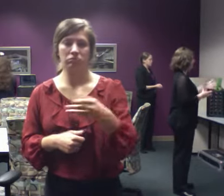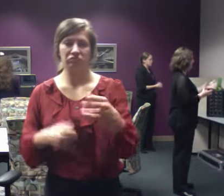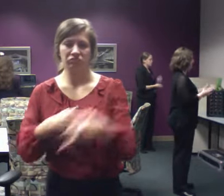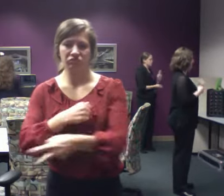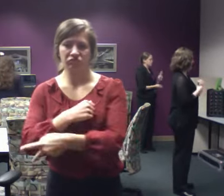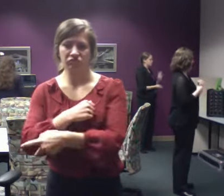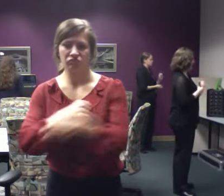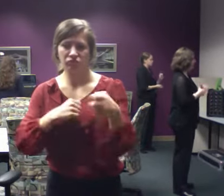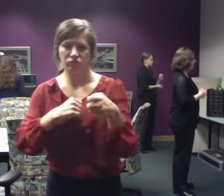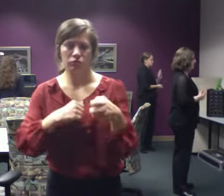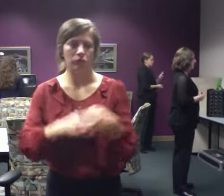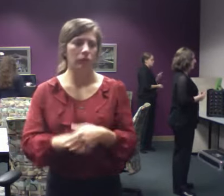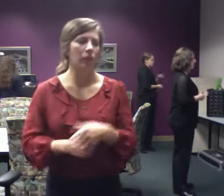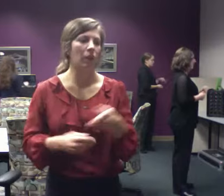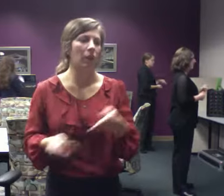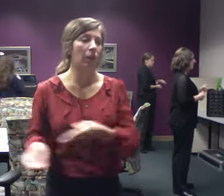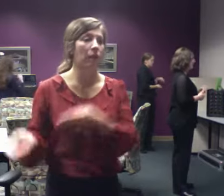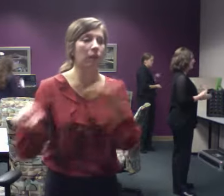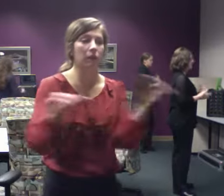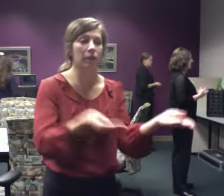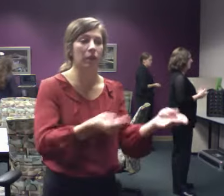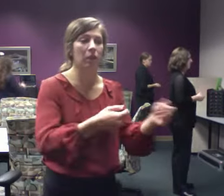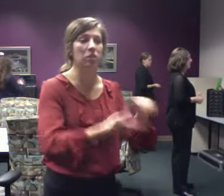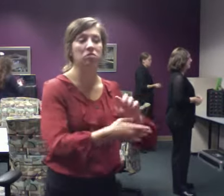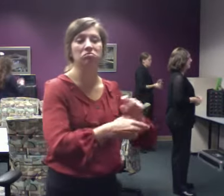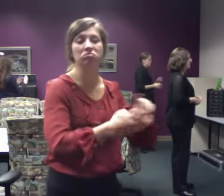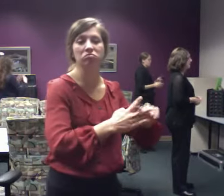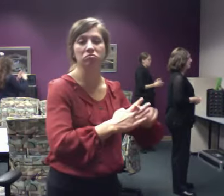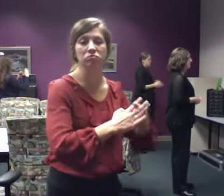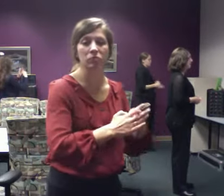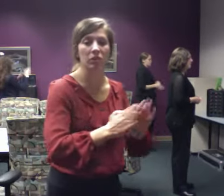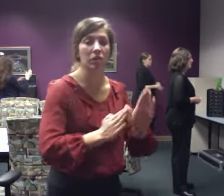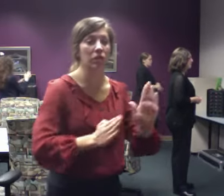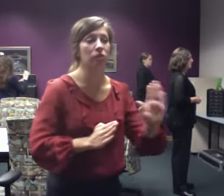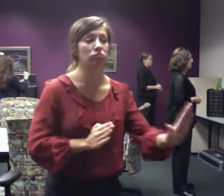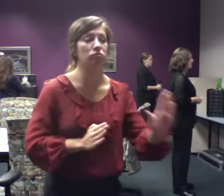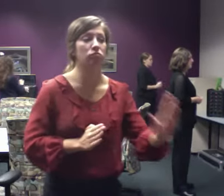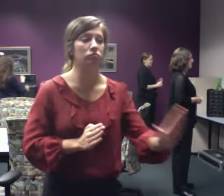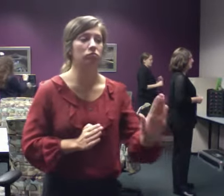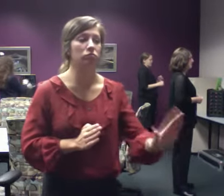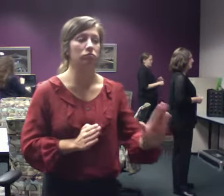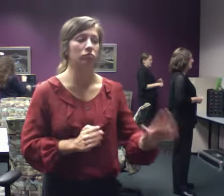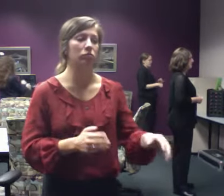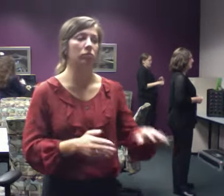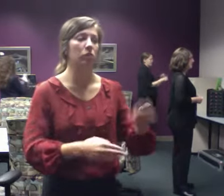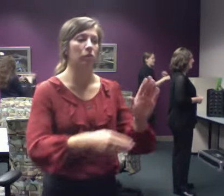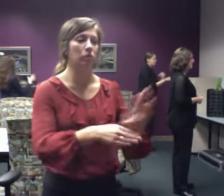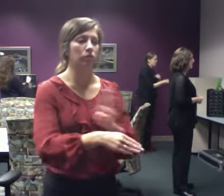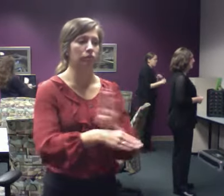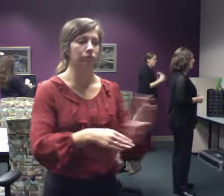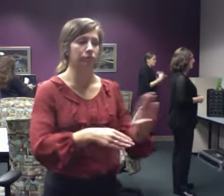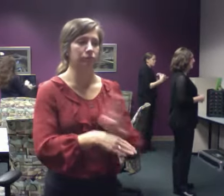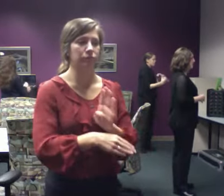did help to a certain extent. But it's still, you're talking about an infrastructure here that you just cannot recreate overnight.